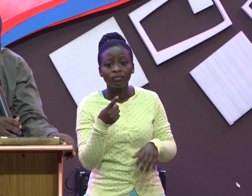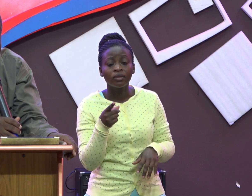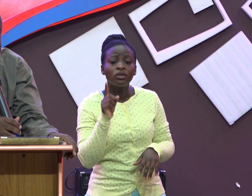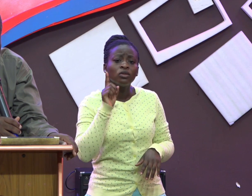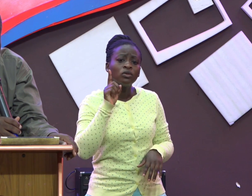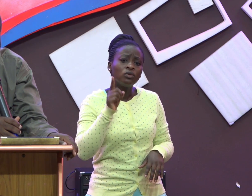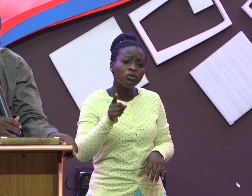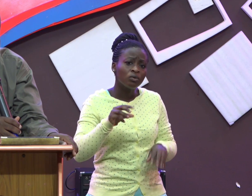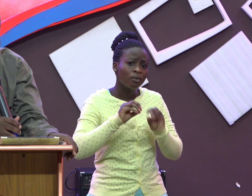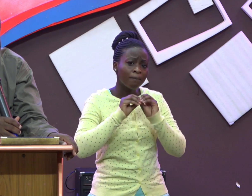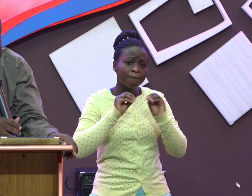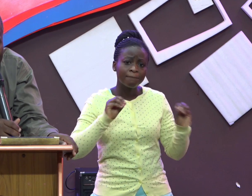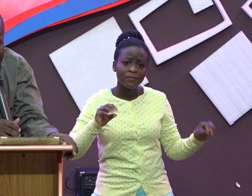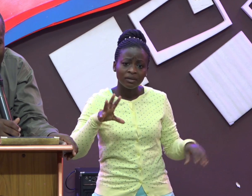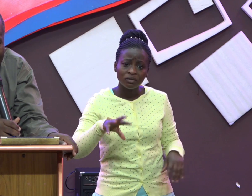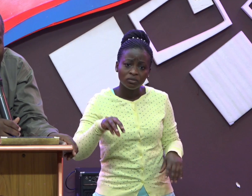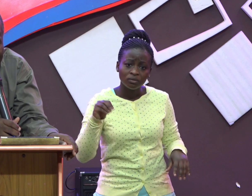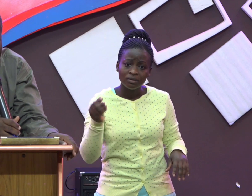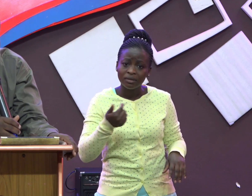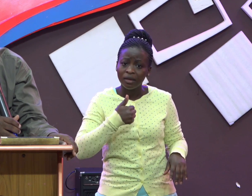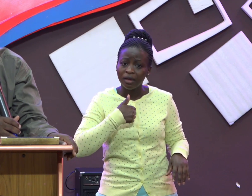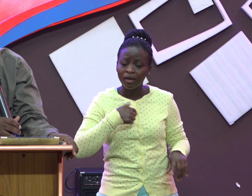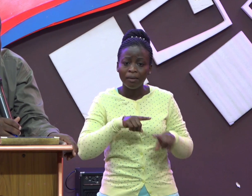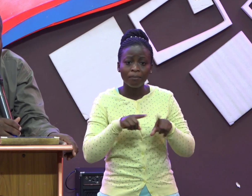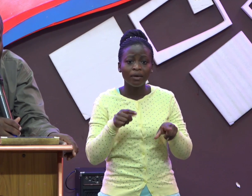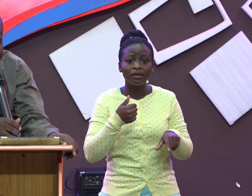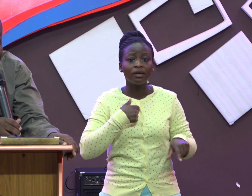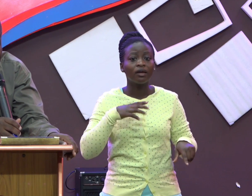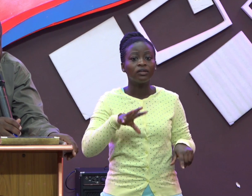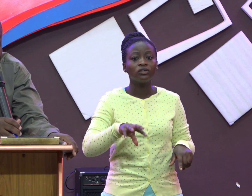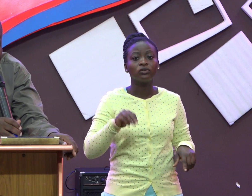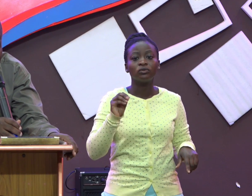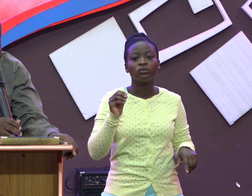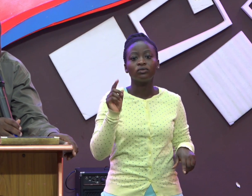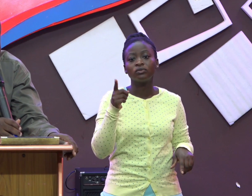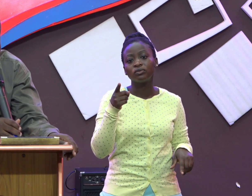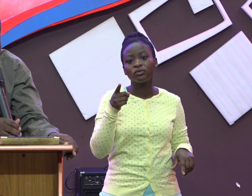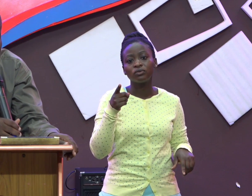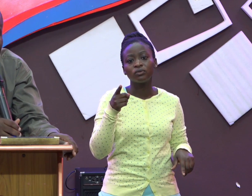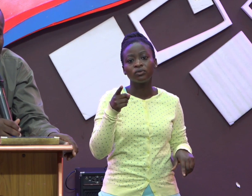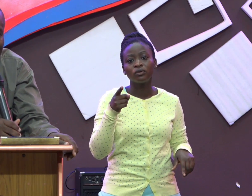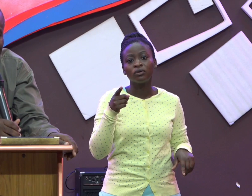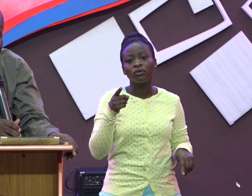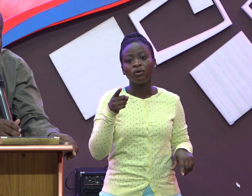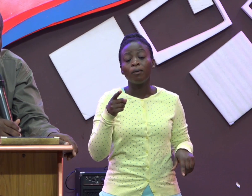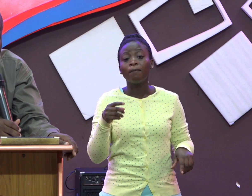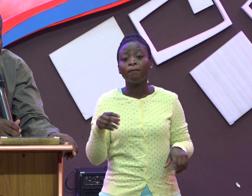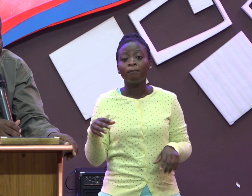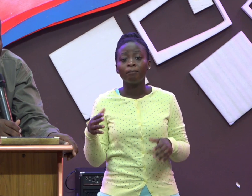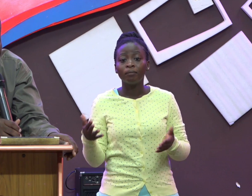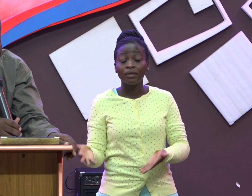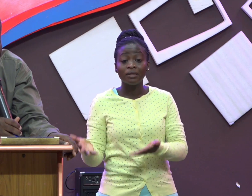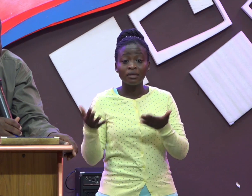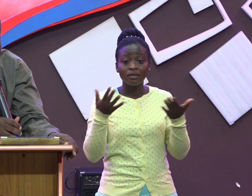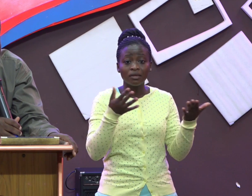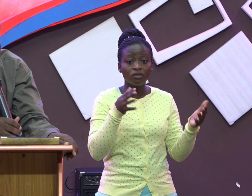you to bear fruits and lasting fruits and fruits that abide forever.